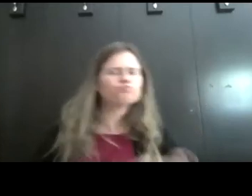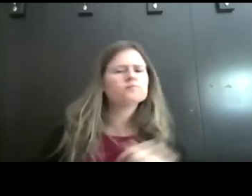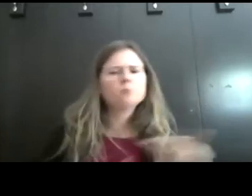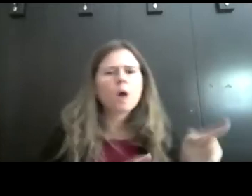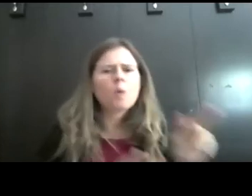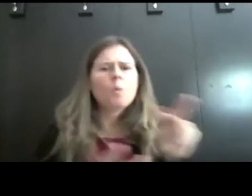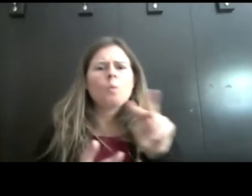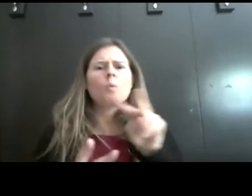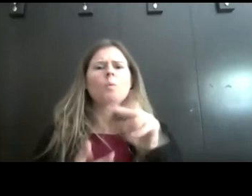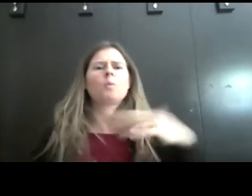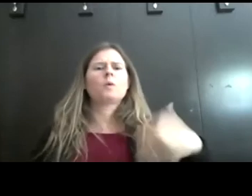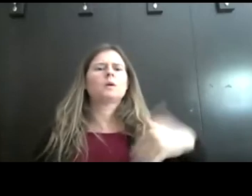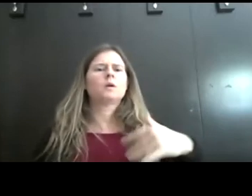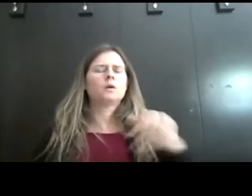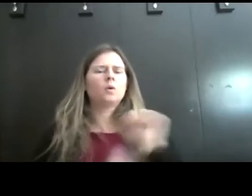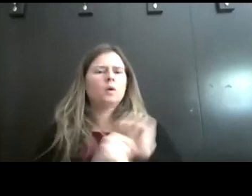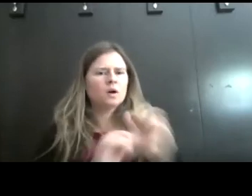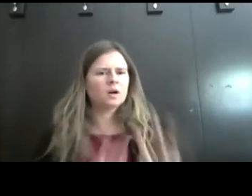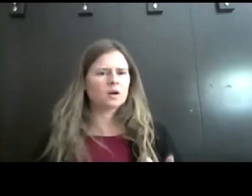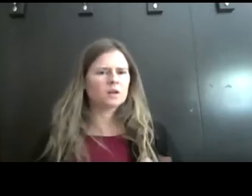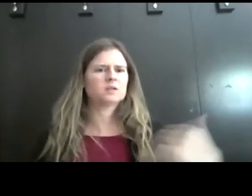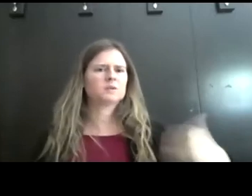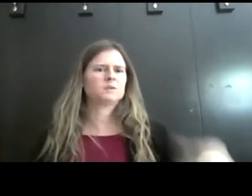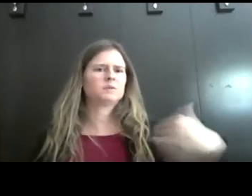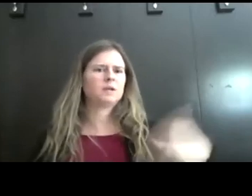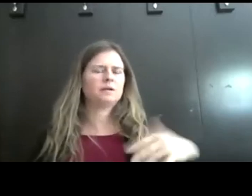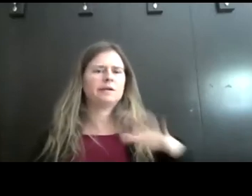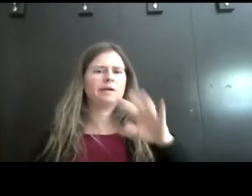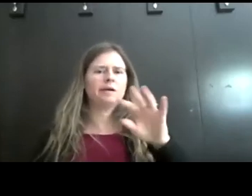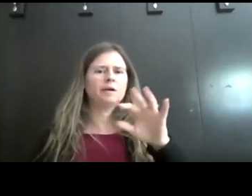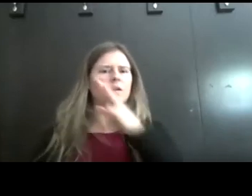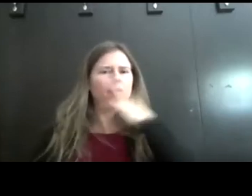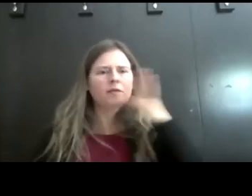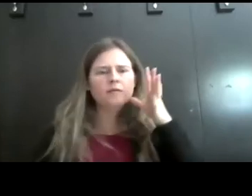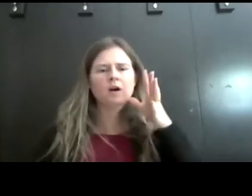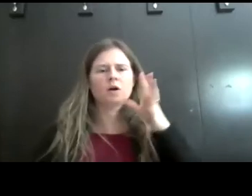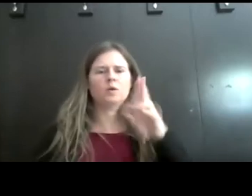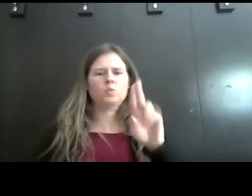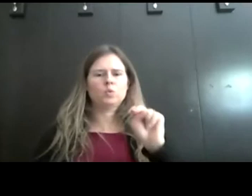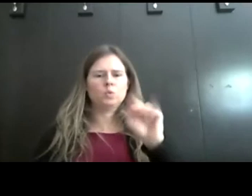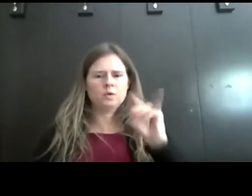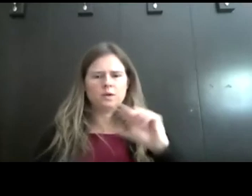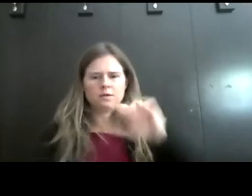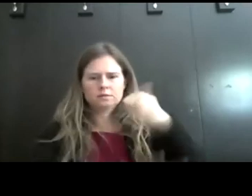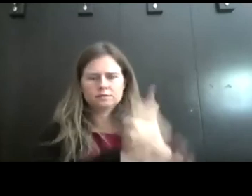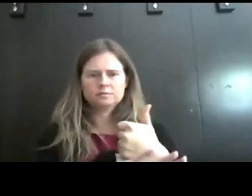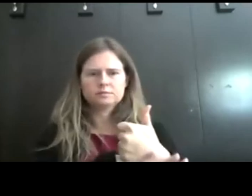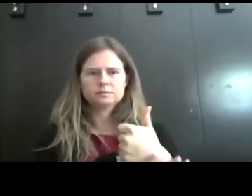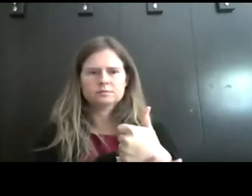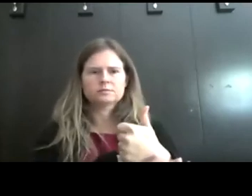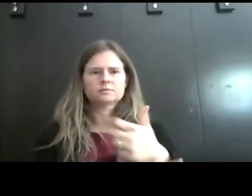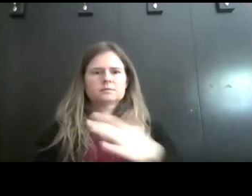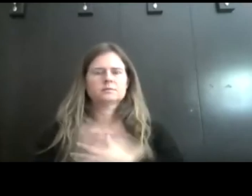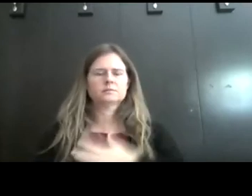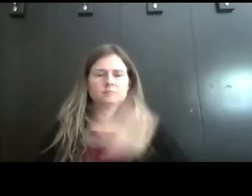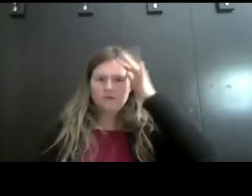And I saw the start of the farm laborers union. My father met Cesar Chavez and